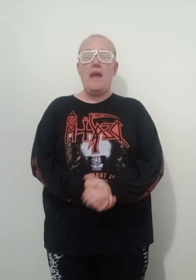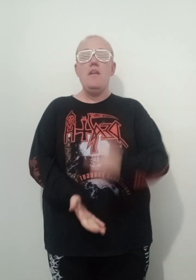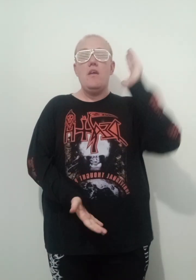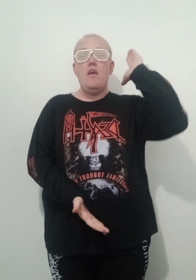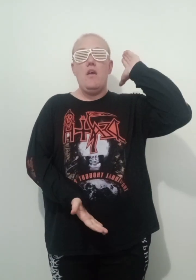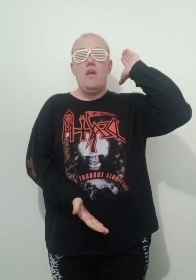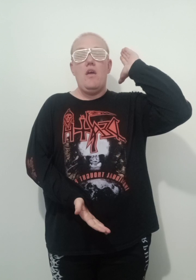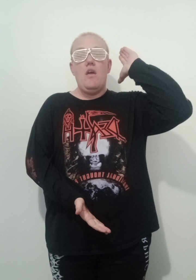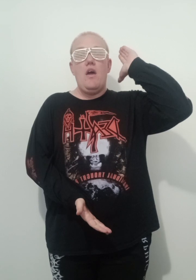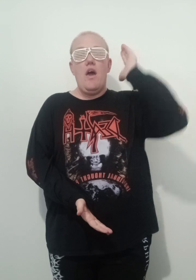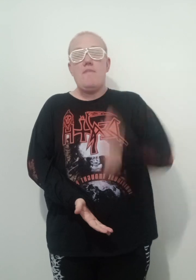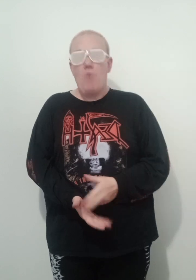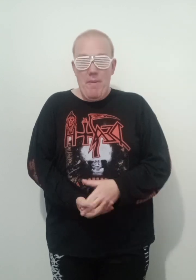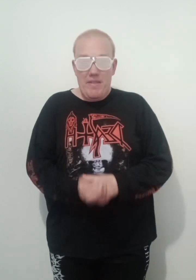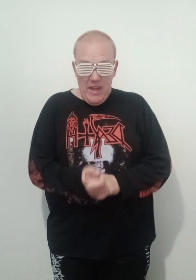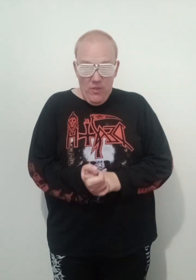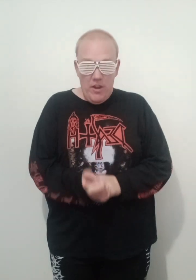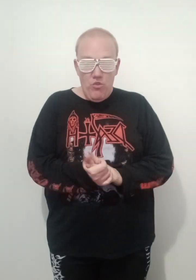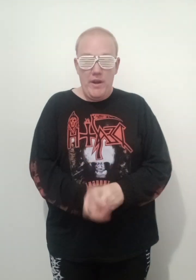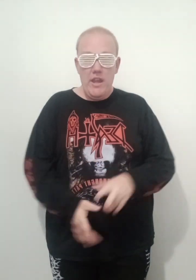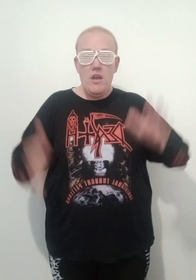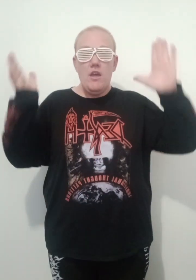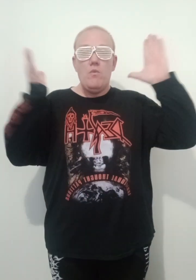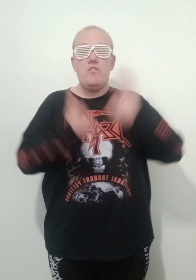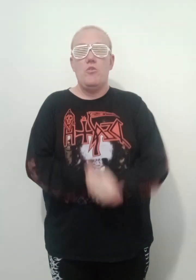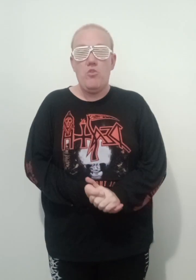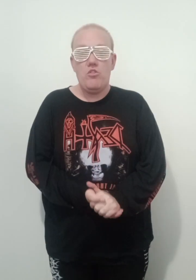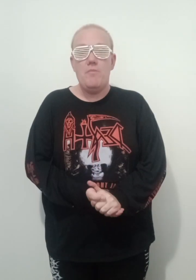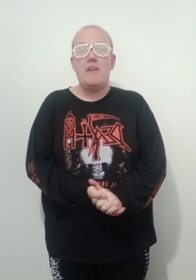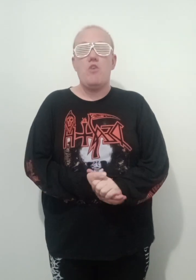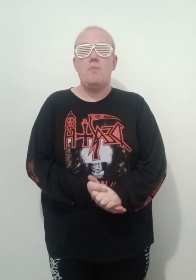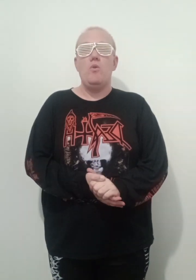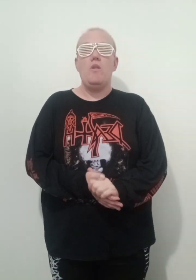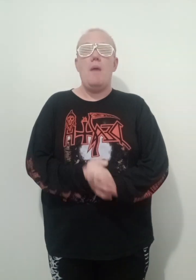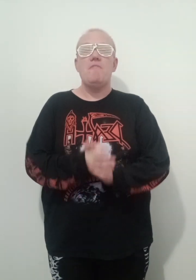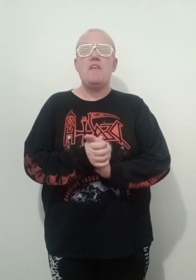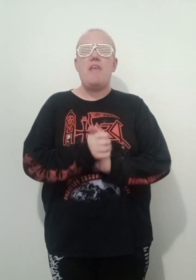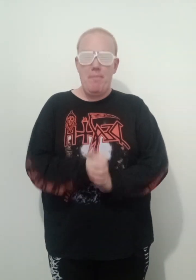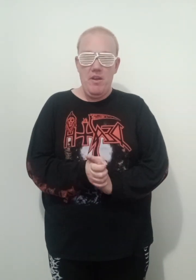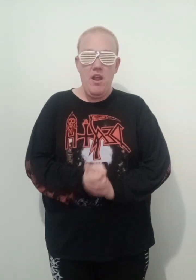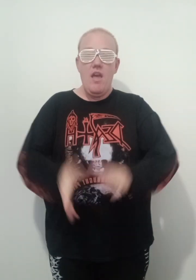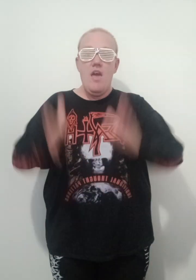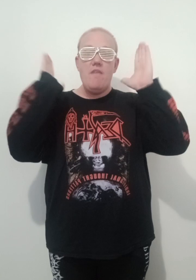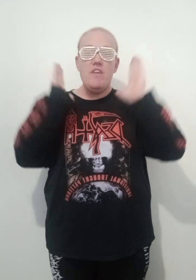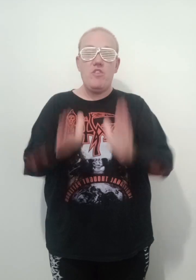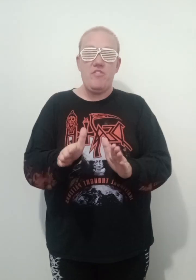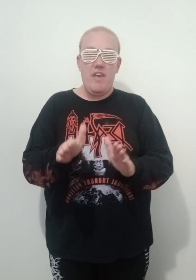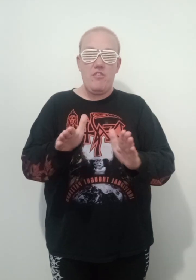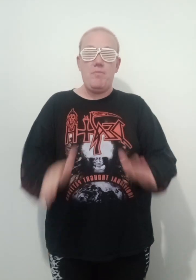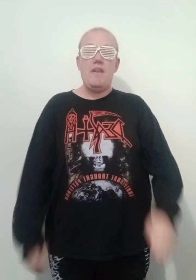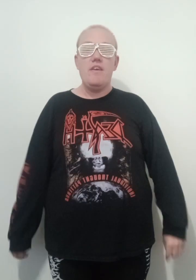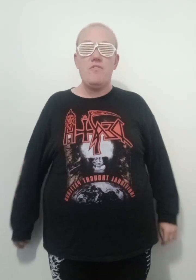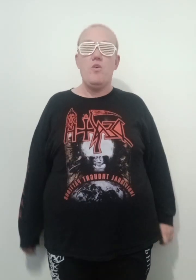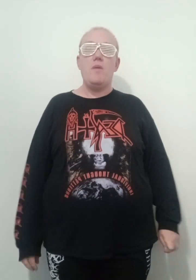it. Even way back then in 1920, we still saw some incredible things happen. Eventually, South beat East 14 points